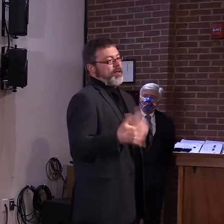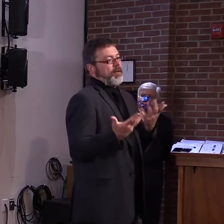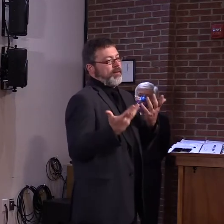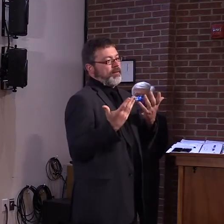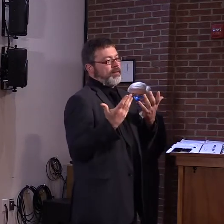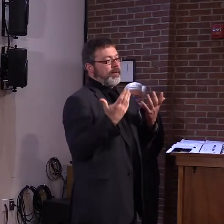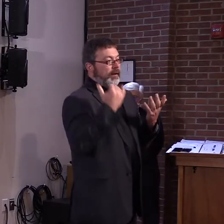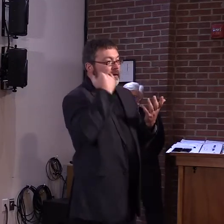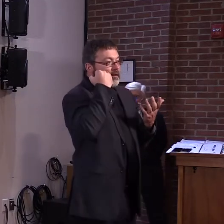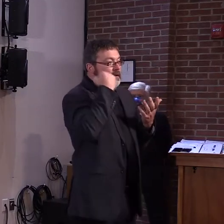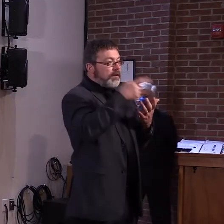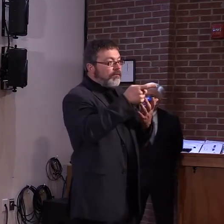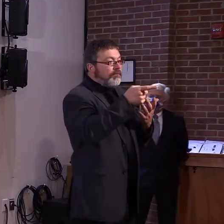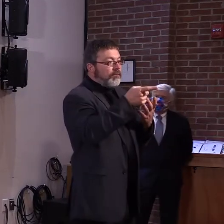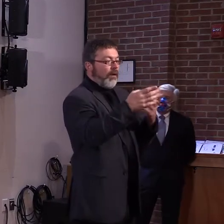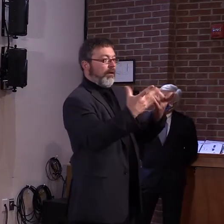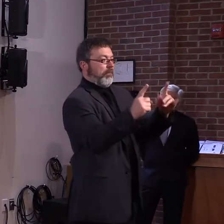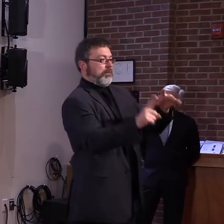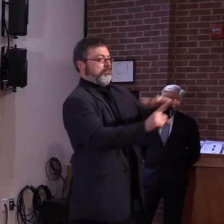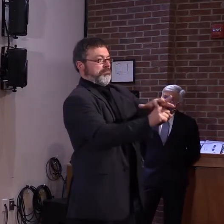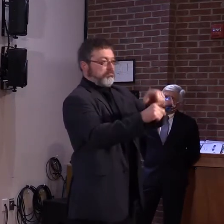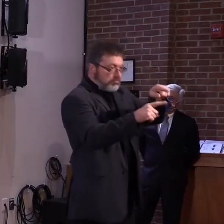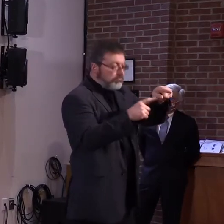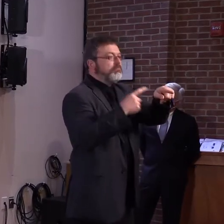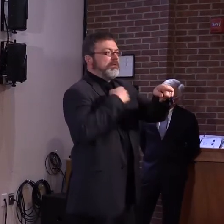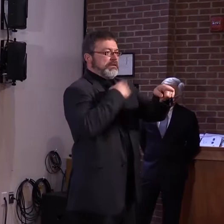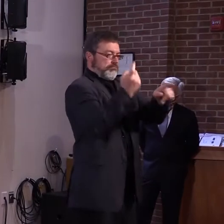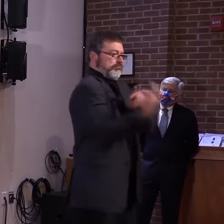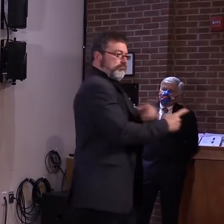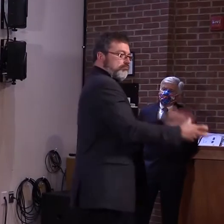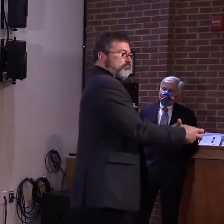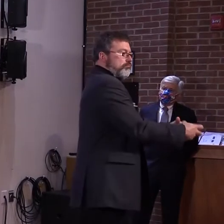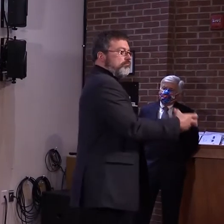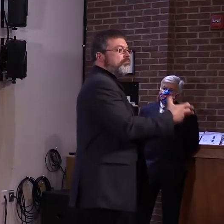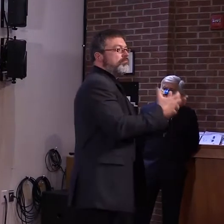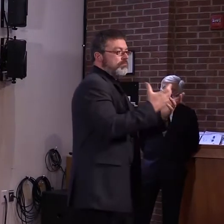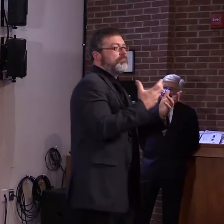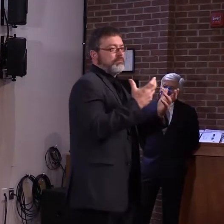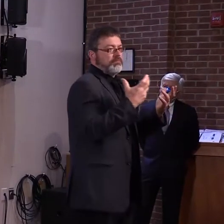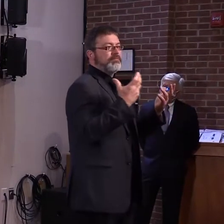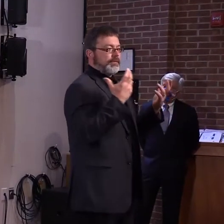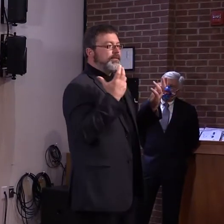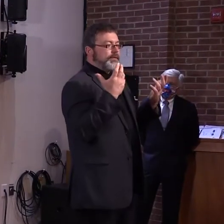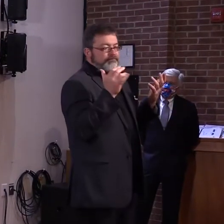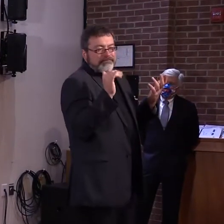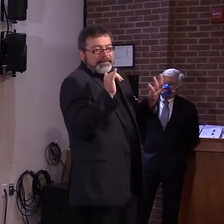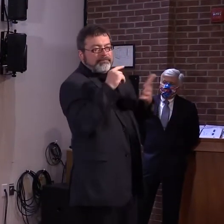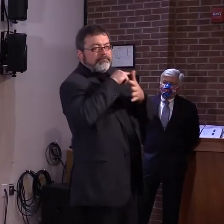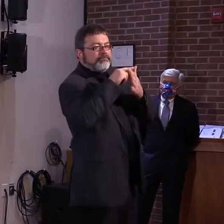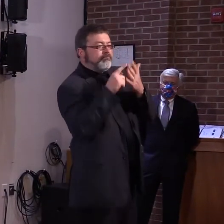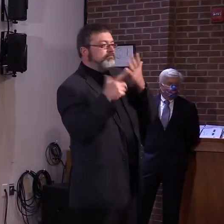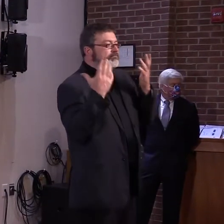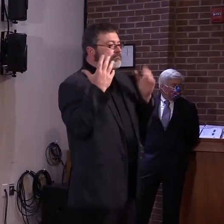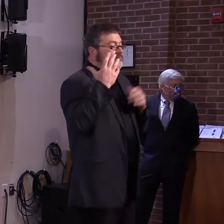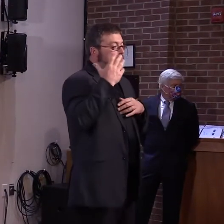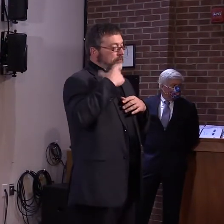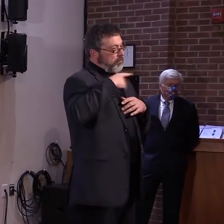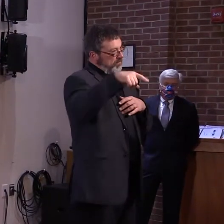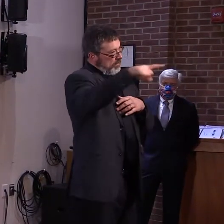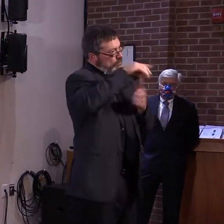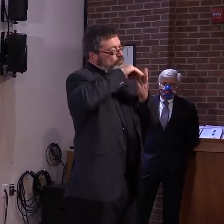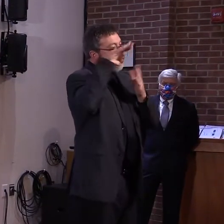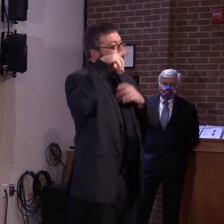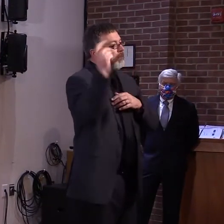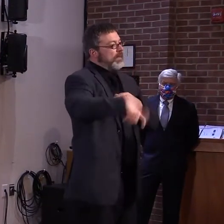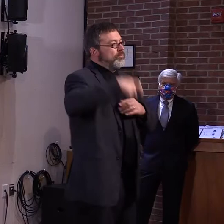them, getting them isolated, and getting close contacts into quarantine. If that continues to happen, we shouldn't have major problems.